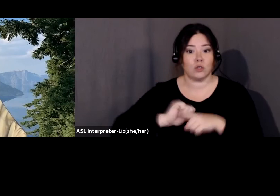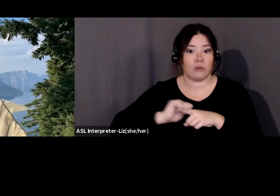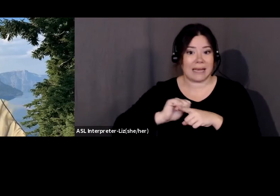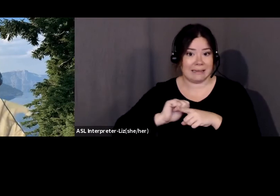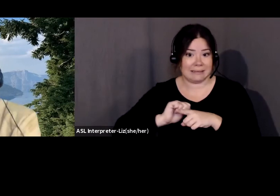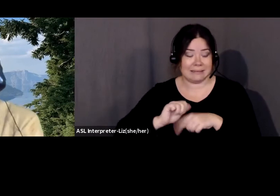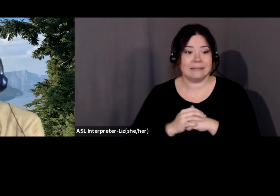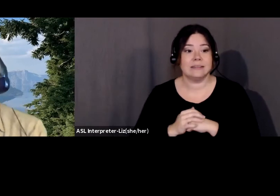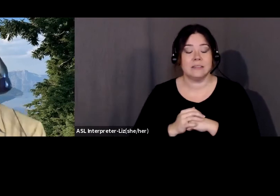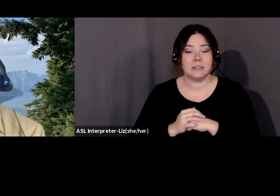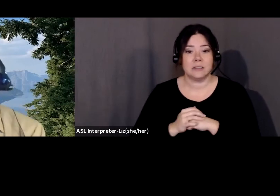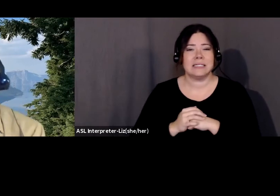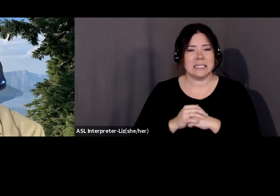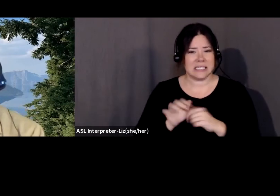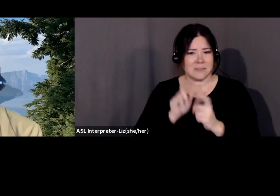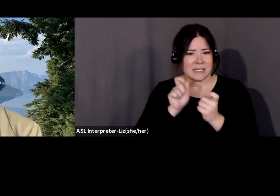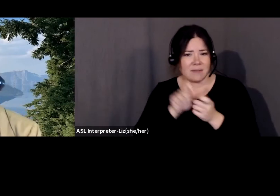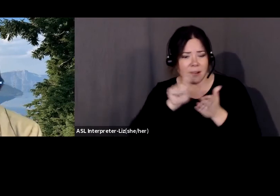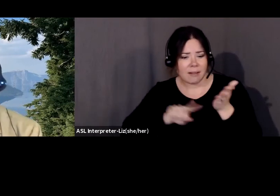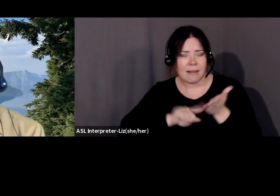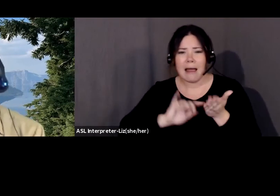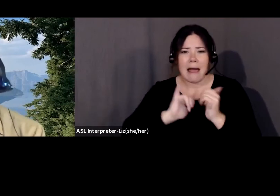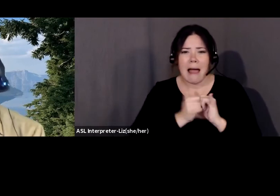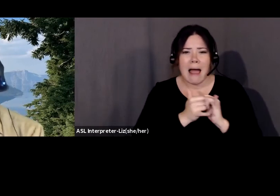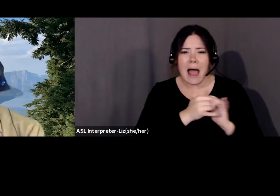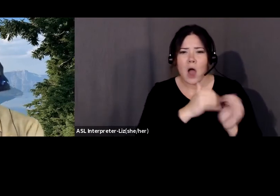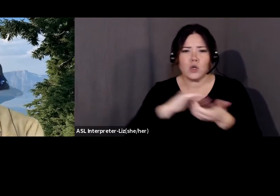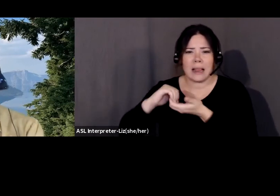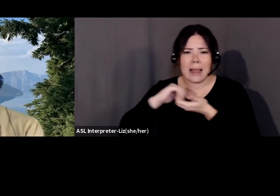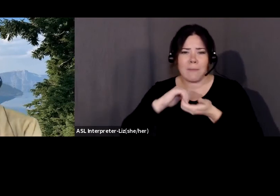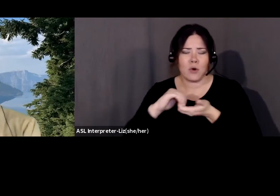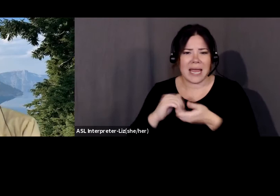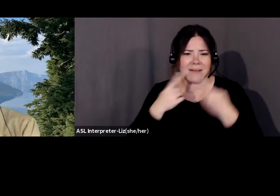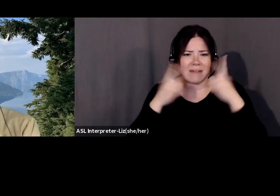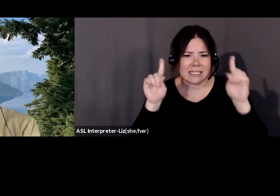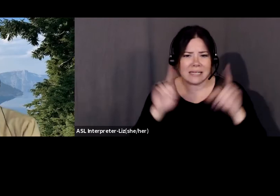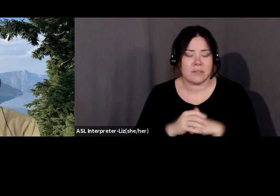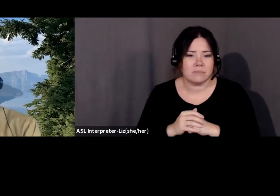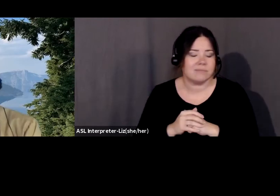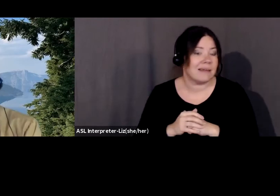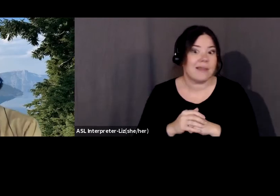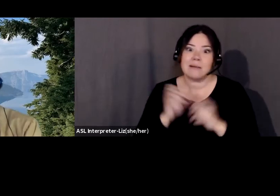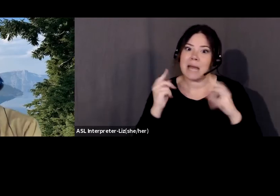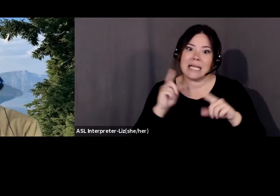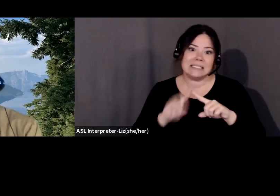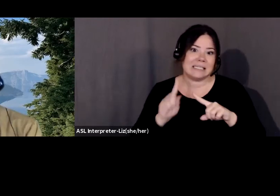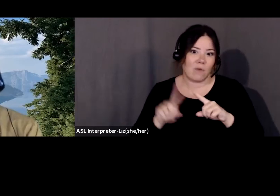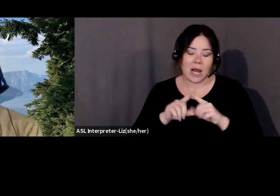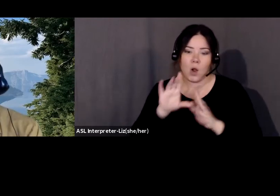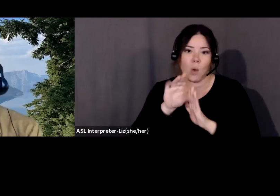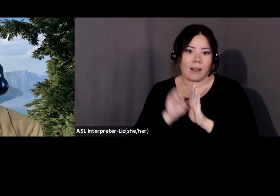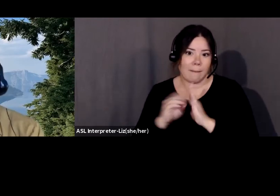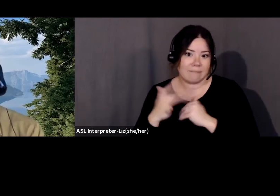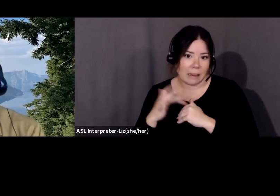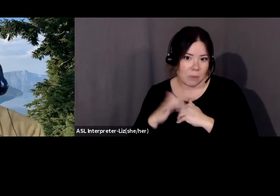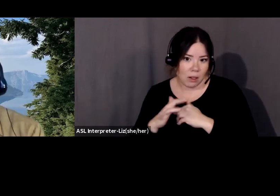specifically looking at how do you collaborate effectively? And again, there's all different types of curriculum out there, but what's most important, and